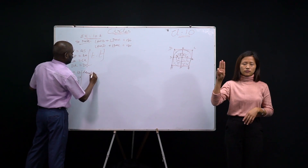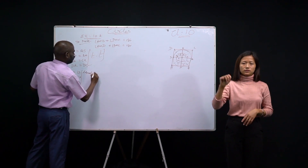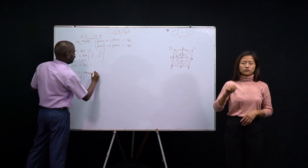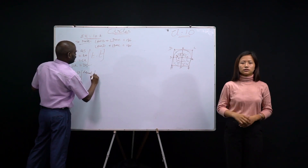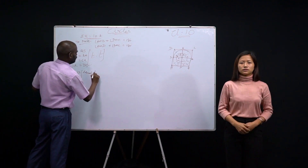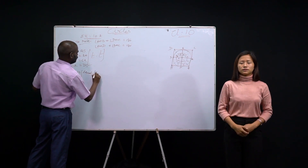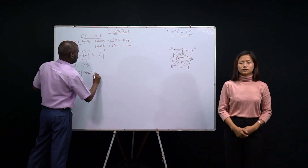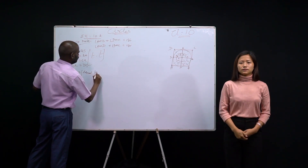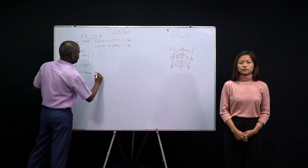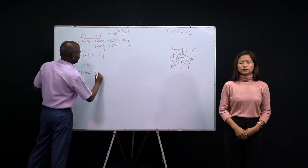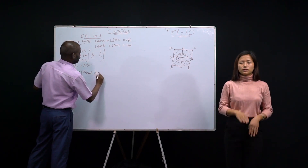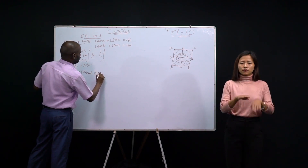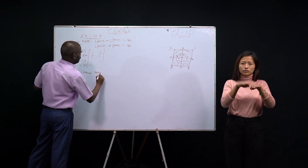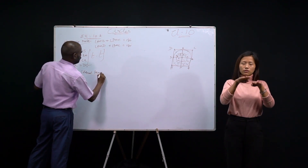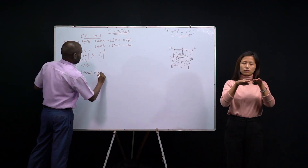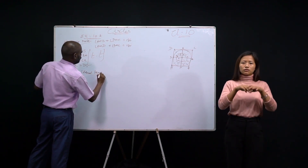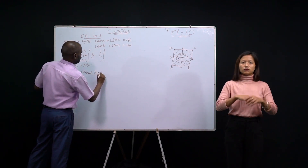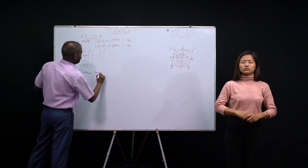Equal